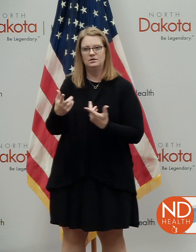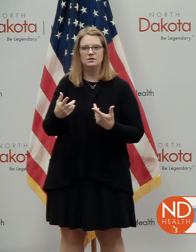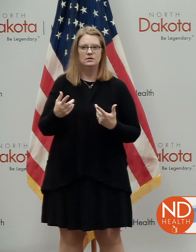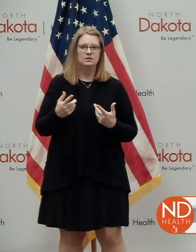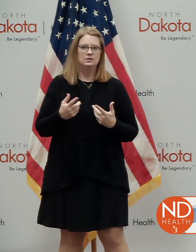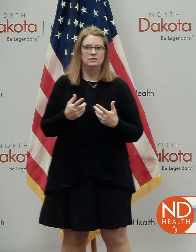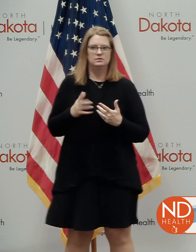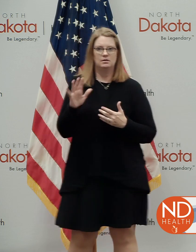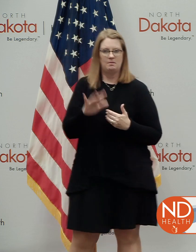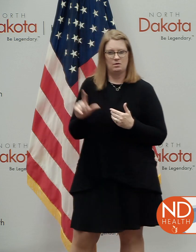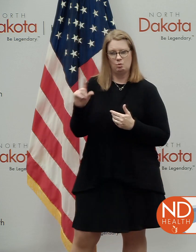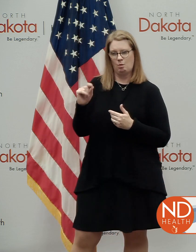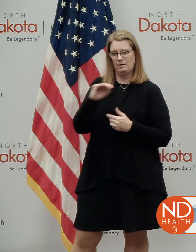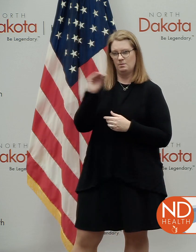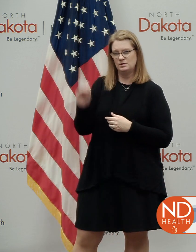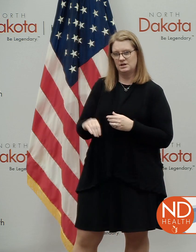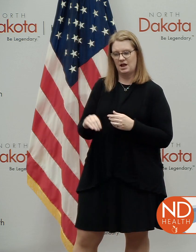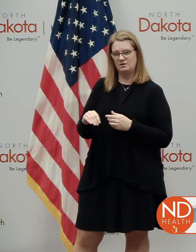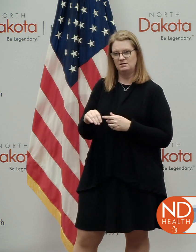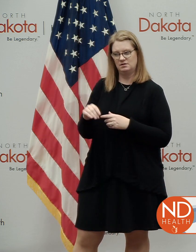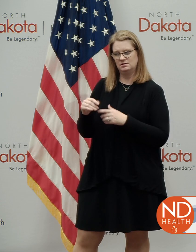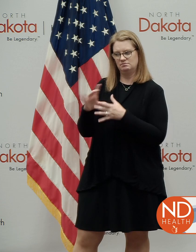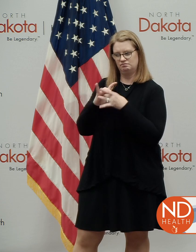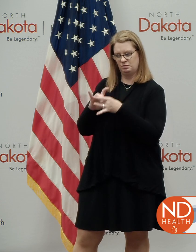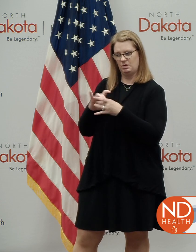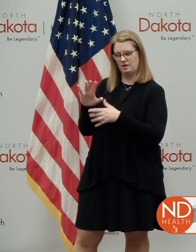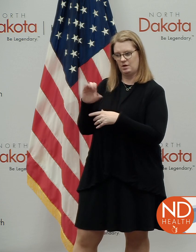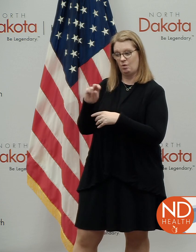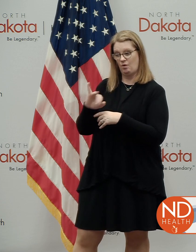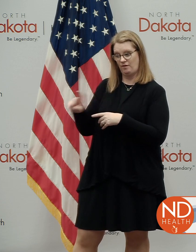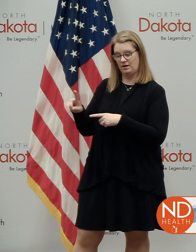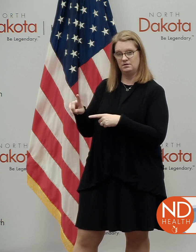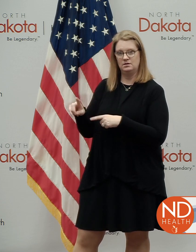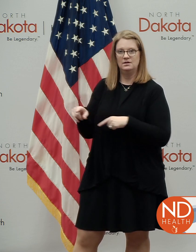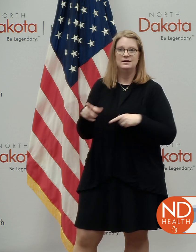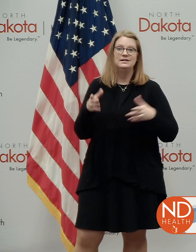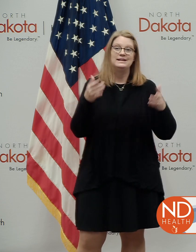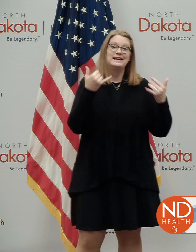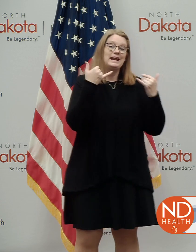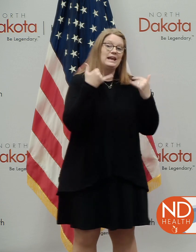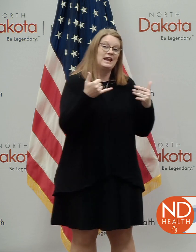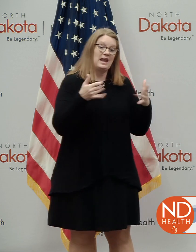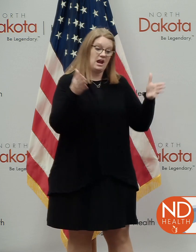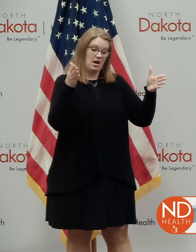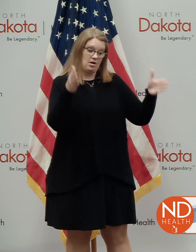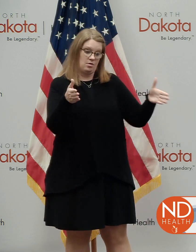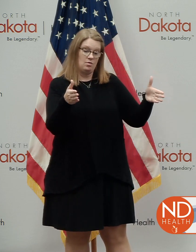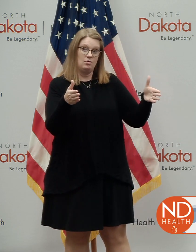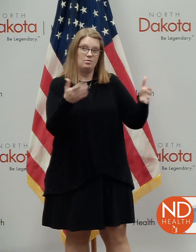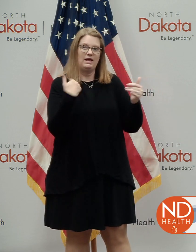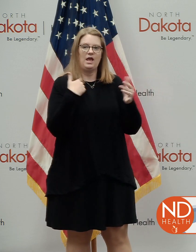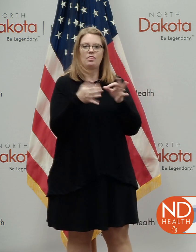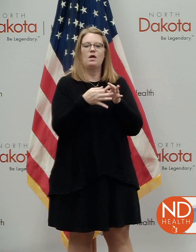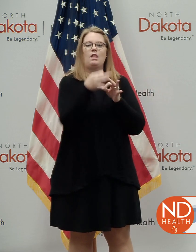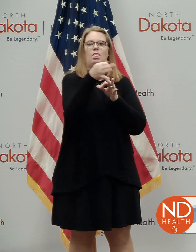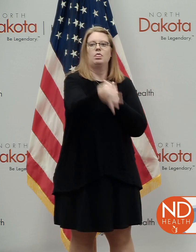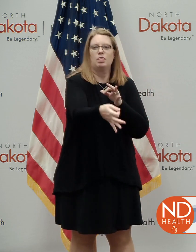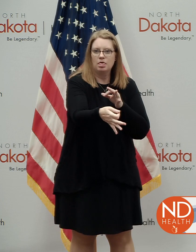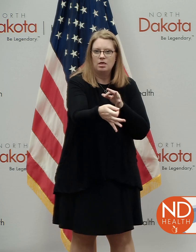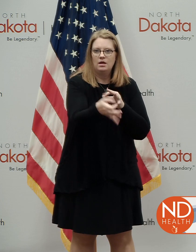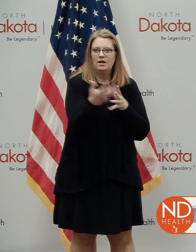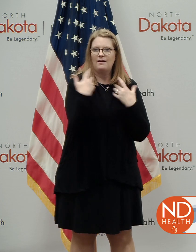is due to COVID. What we're dealing with today is still a backlog from deferral of health care for 2 months.